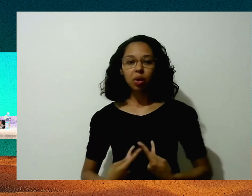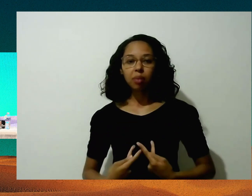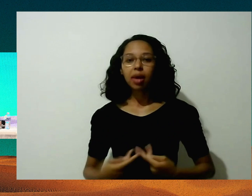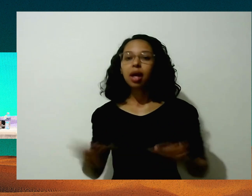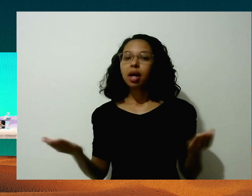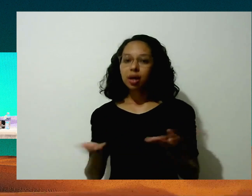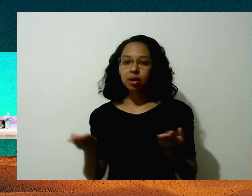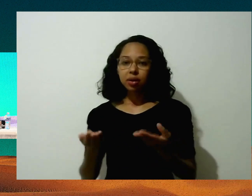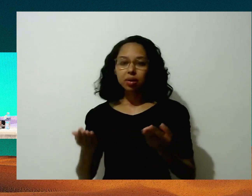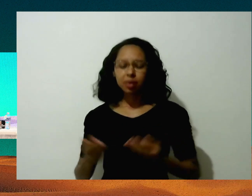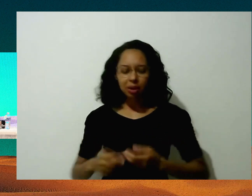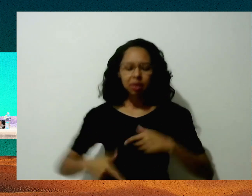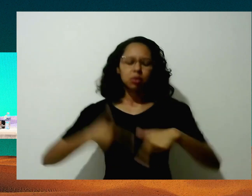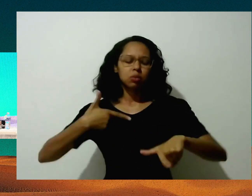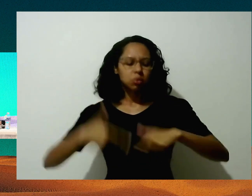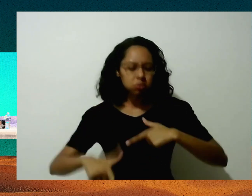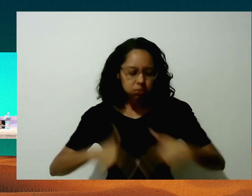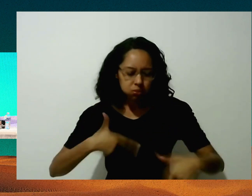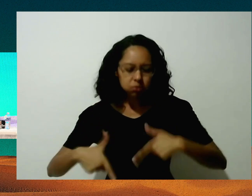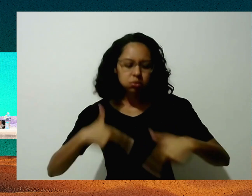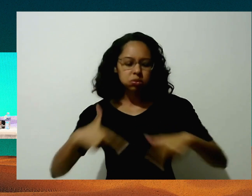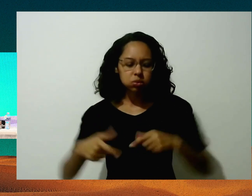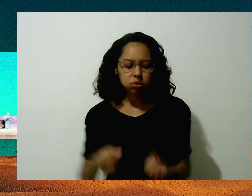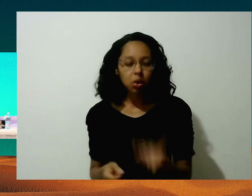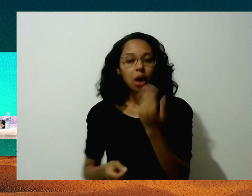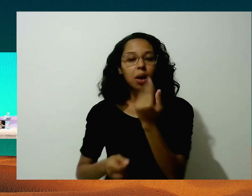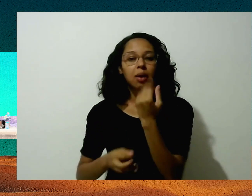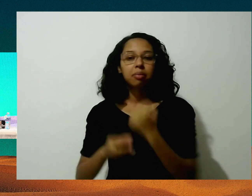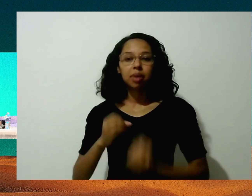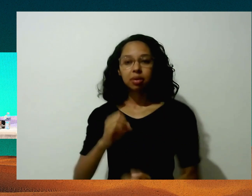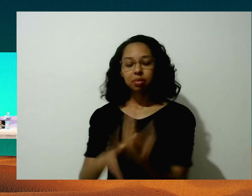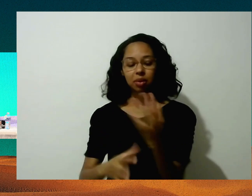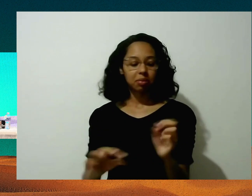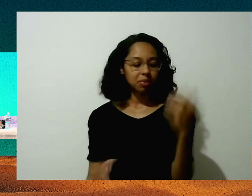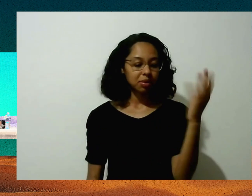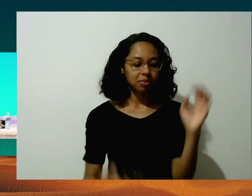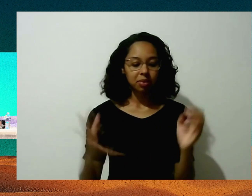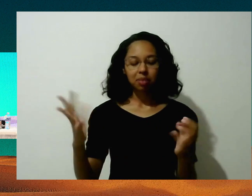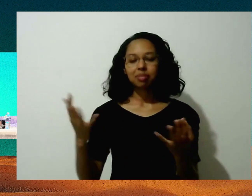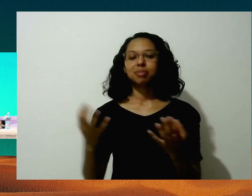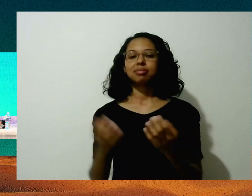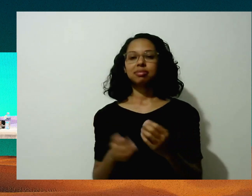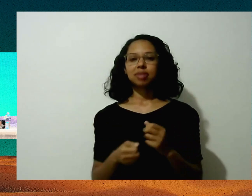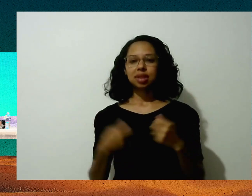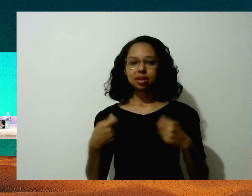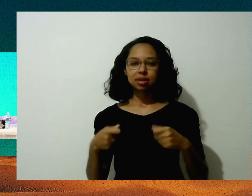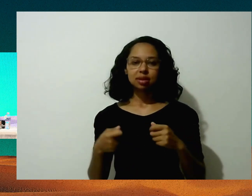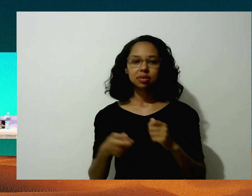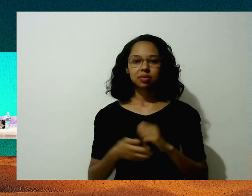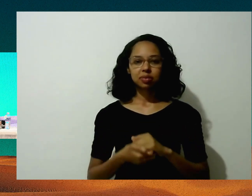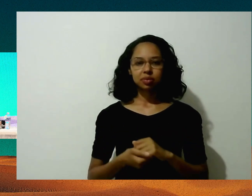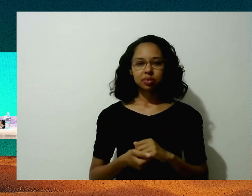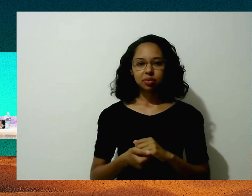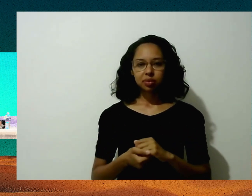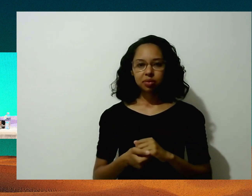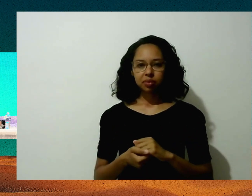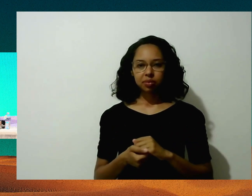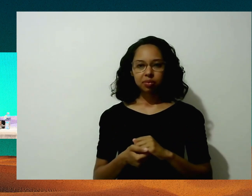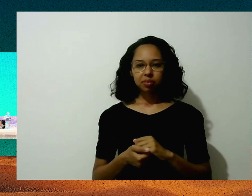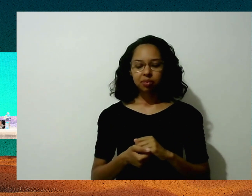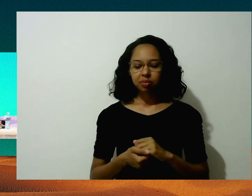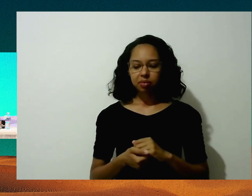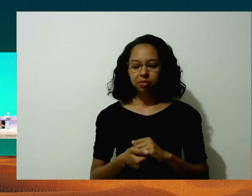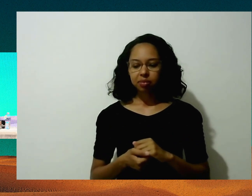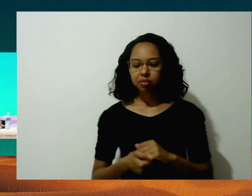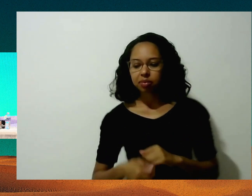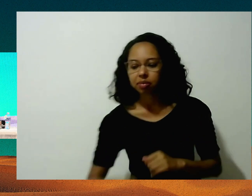suor do rosto. So because of man's fall, the ground was cursed, and now man needs to get the daily